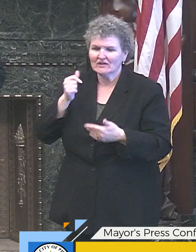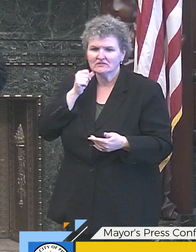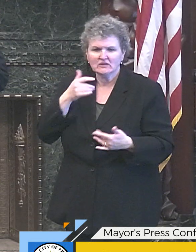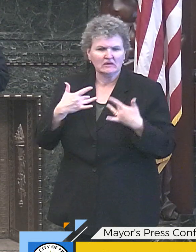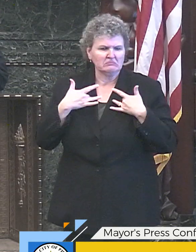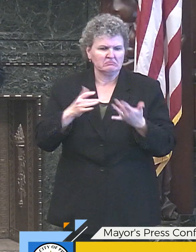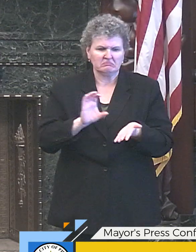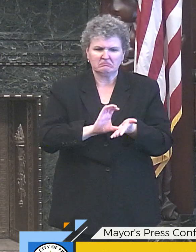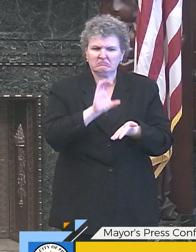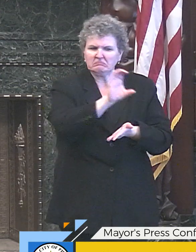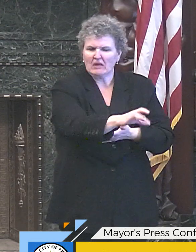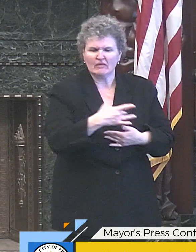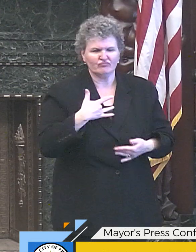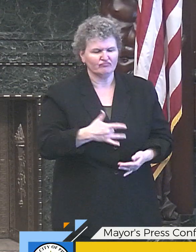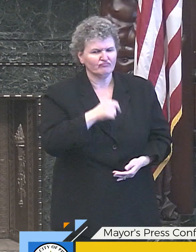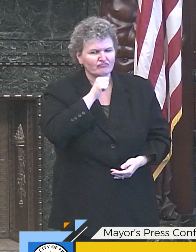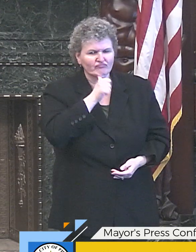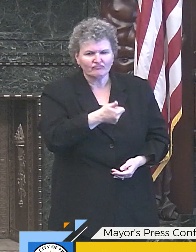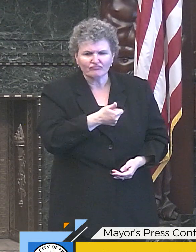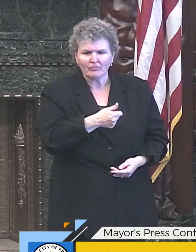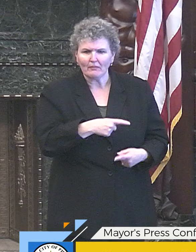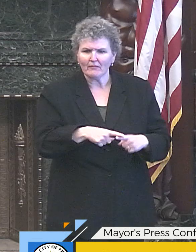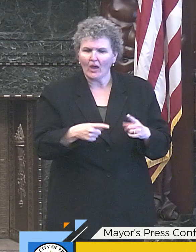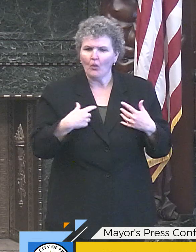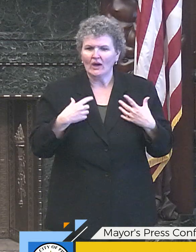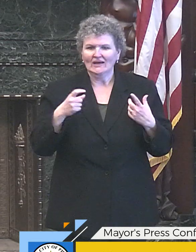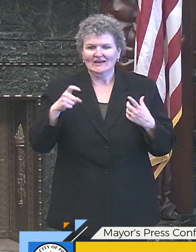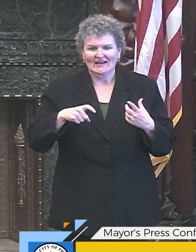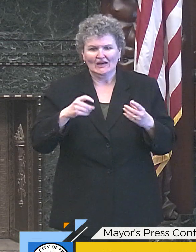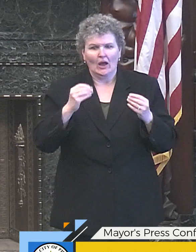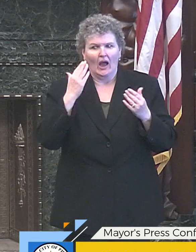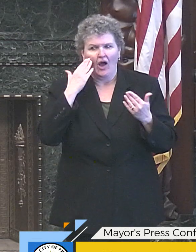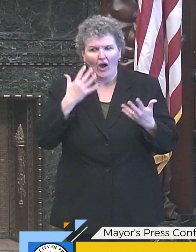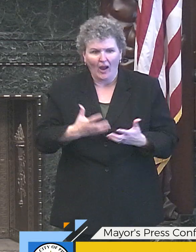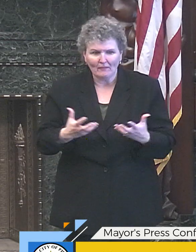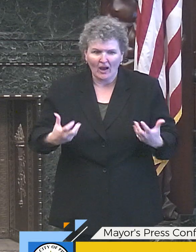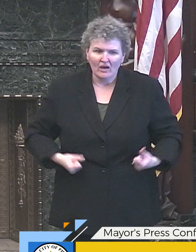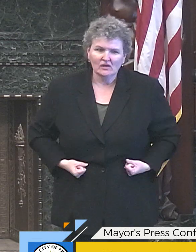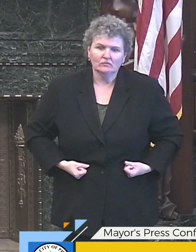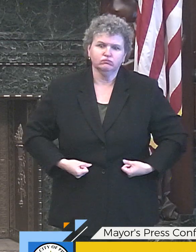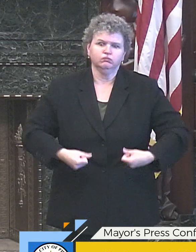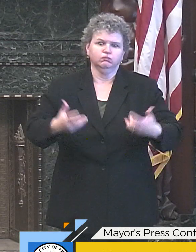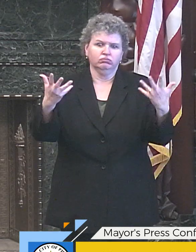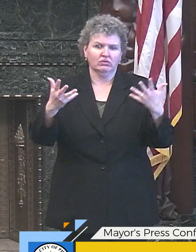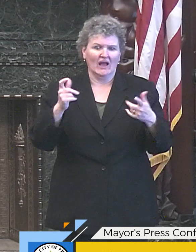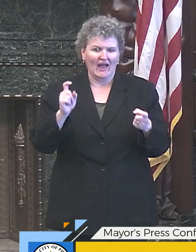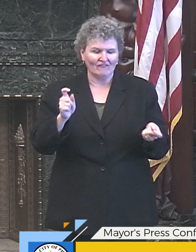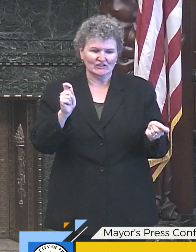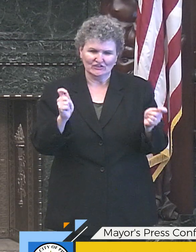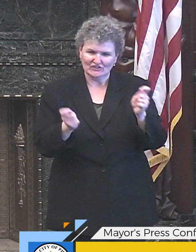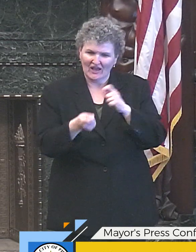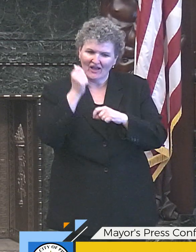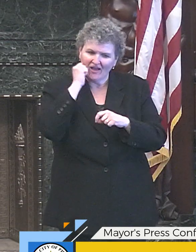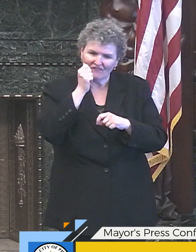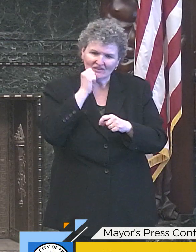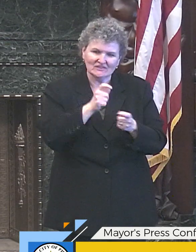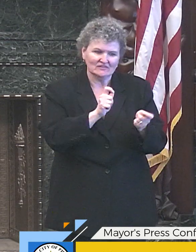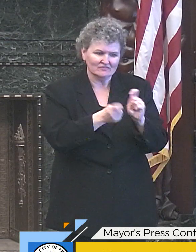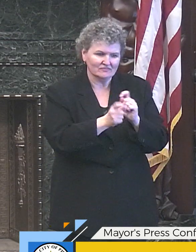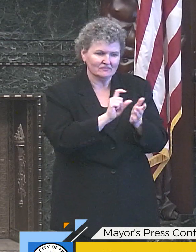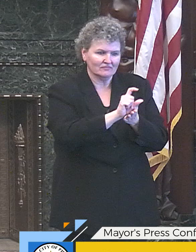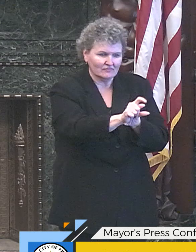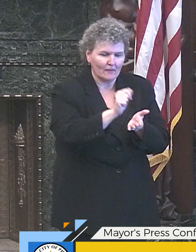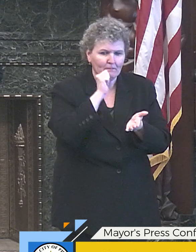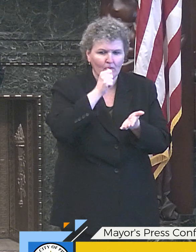bill where we actually have a much clearer understanding of what we are going to spend money on. Things change every day. I did not